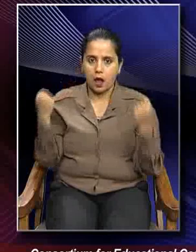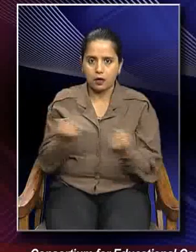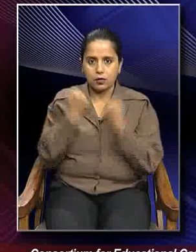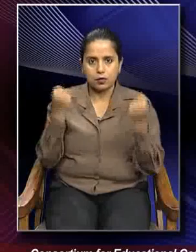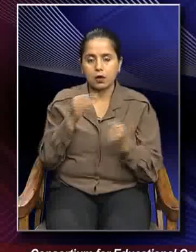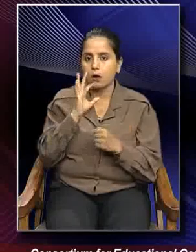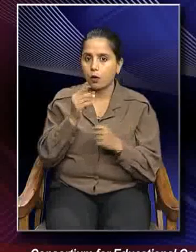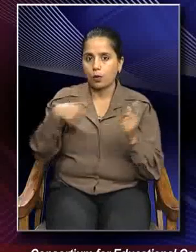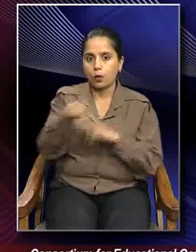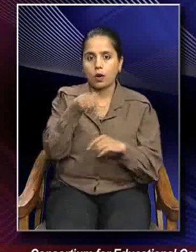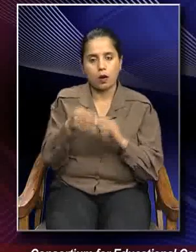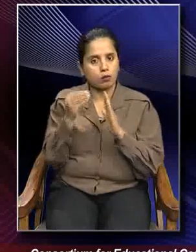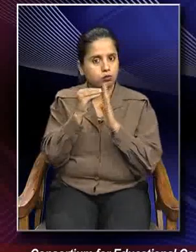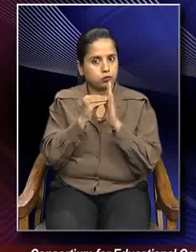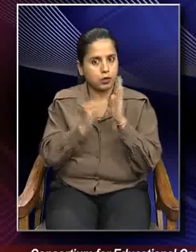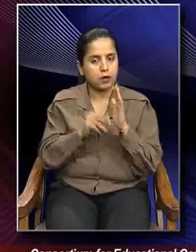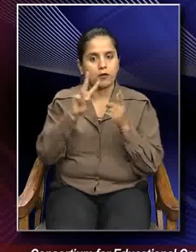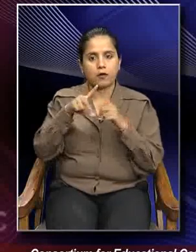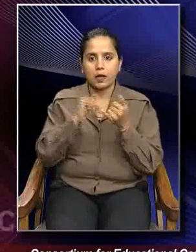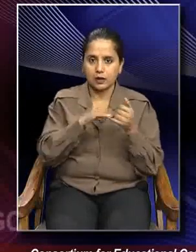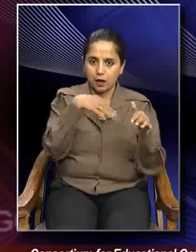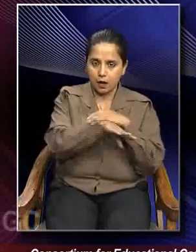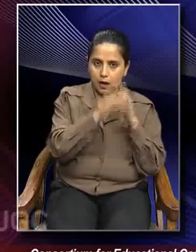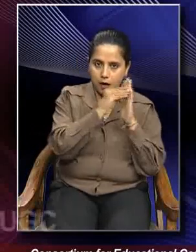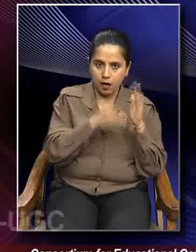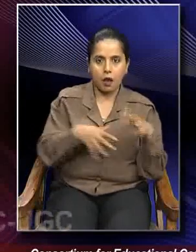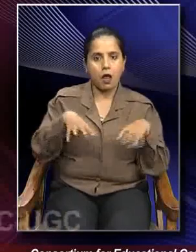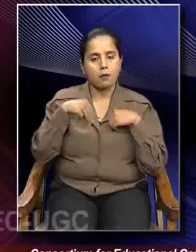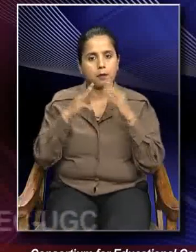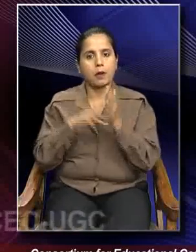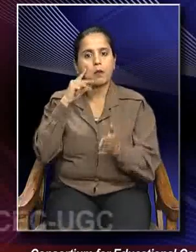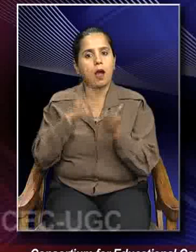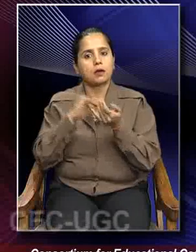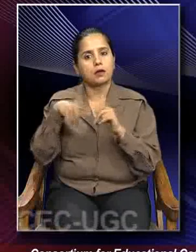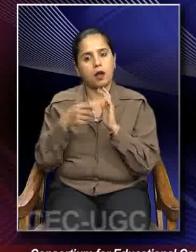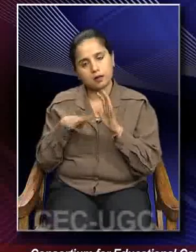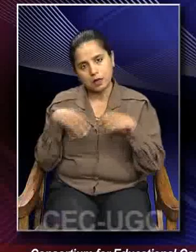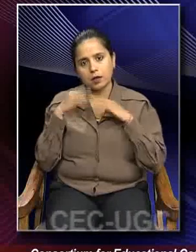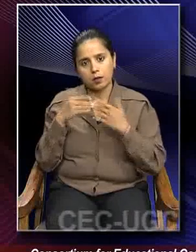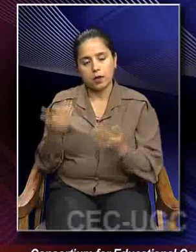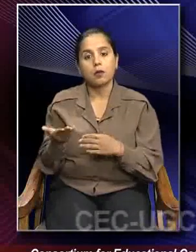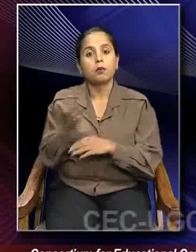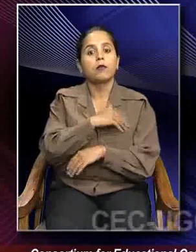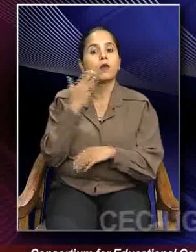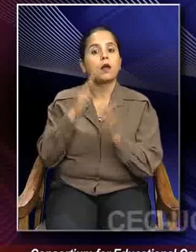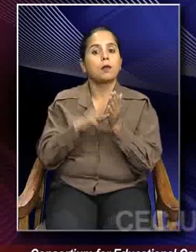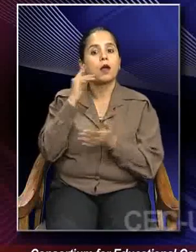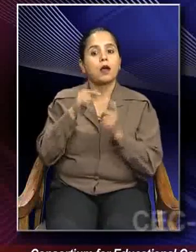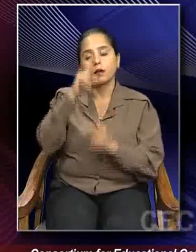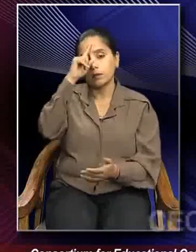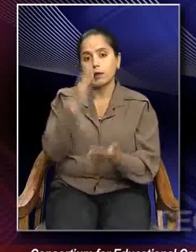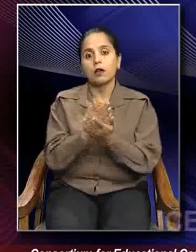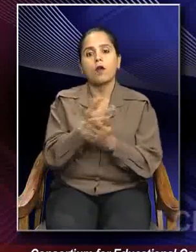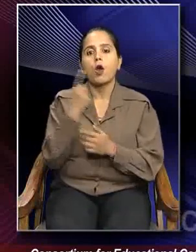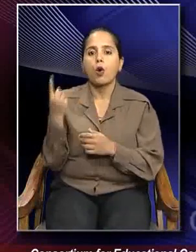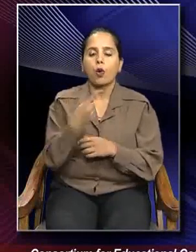being stated in the Vedas, and that has been accepted by the Mīmāṃsakas. The earlier Mīmāṃsakas believed only